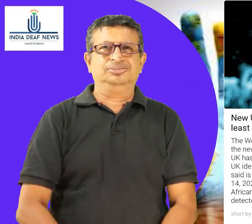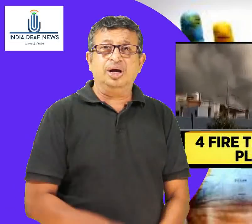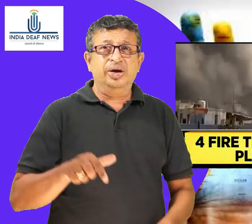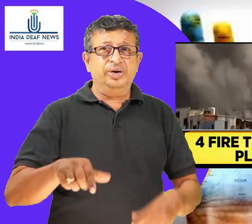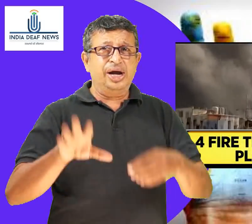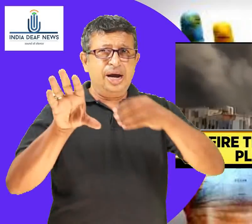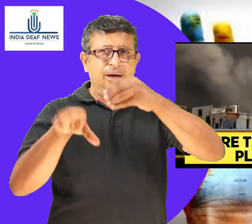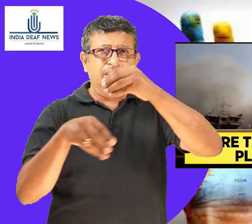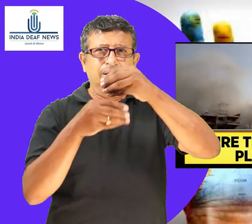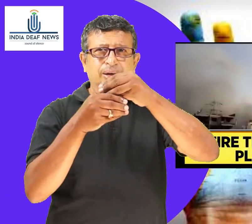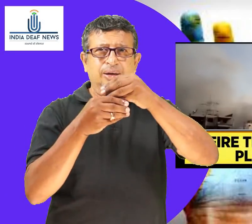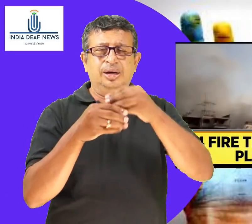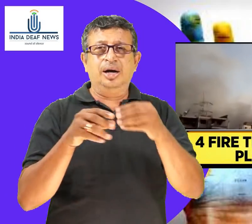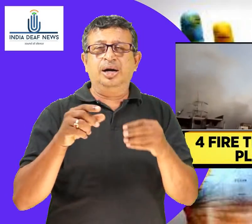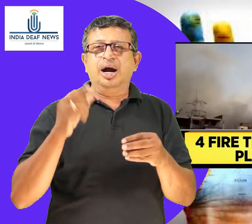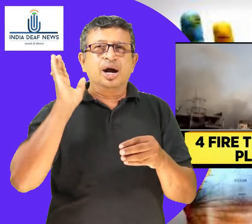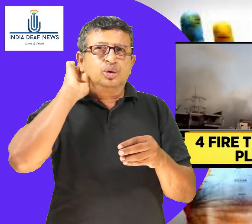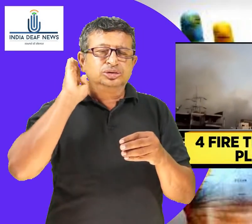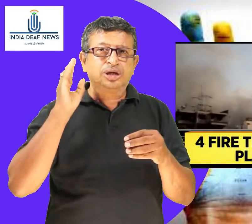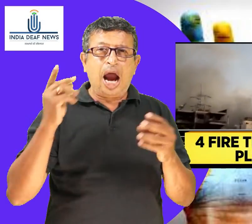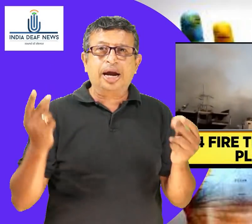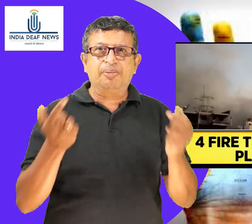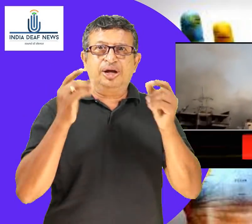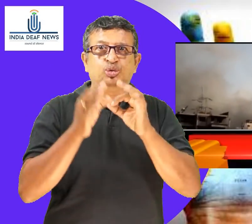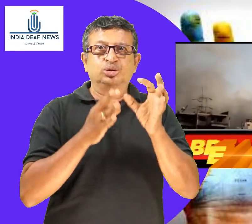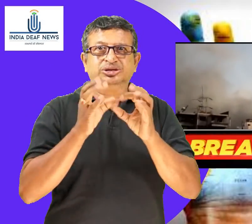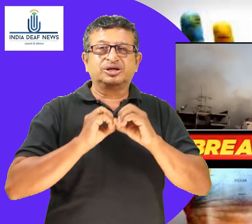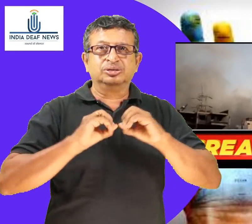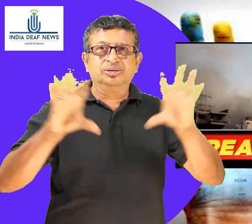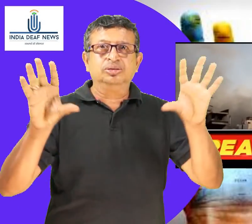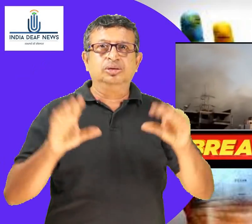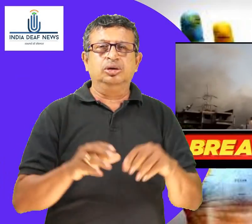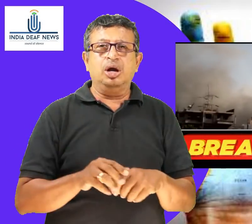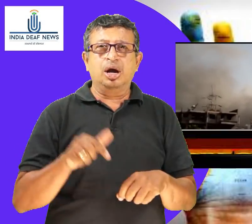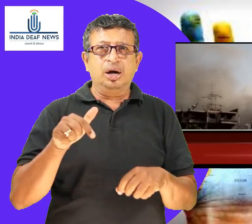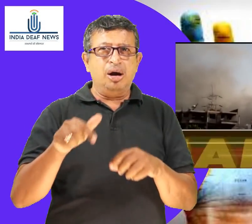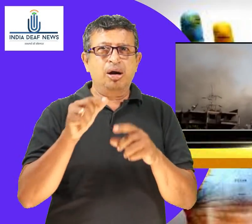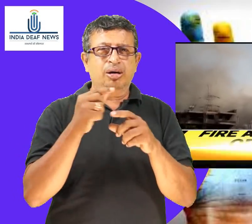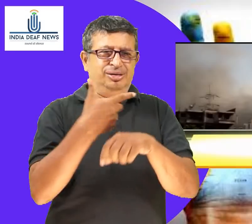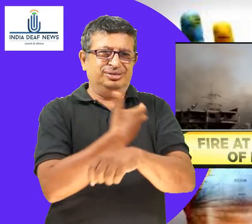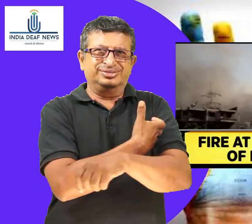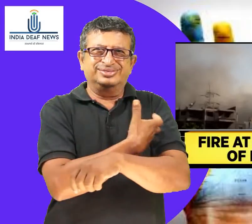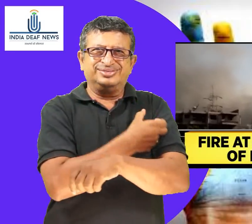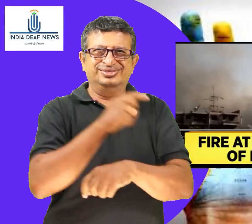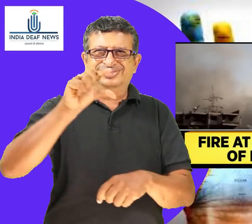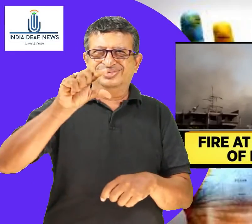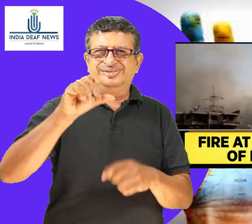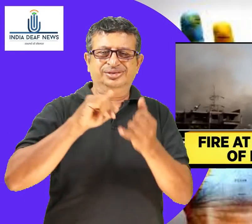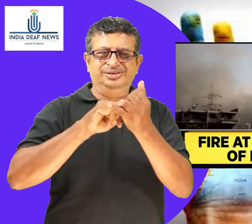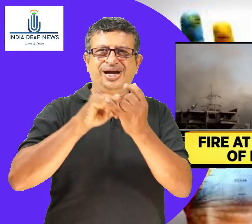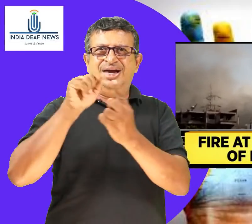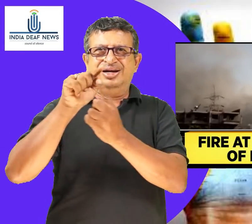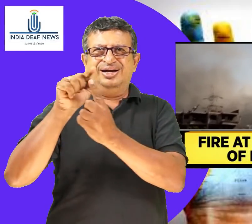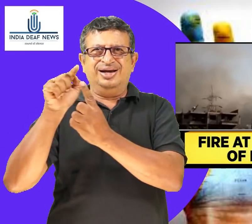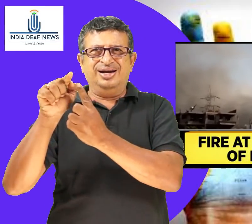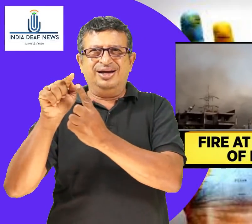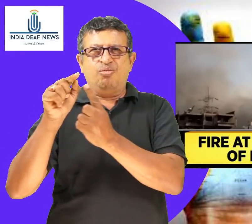There are 4 fire tenders that are at the Serum plant in Pune, the Serum Institute of India, the key hub,